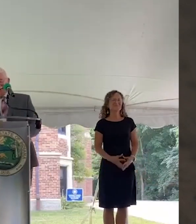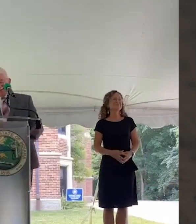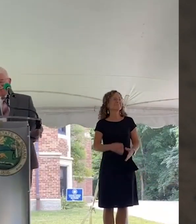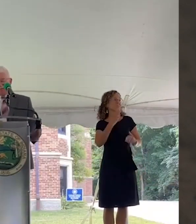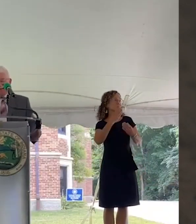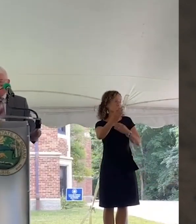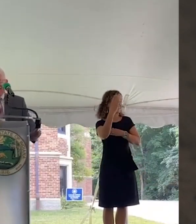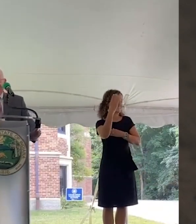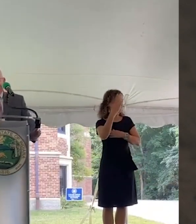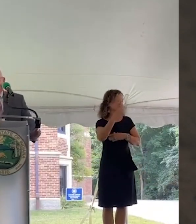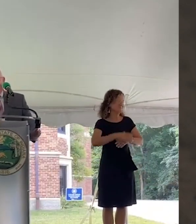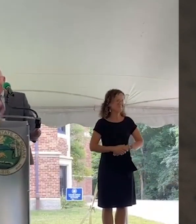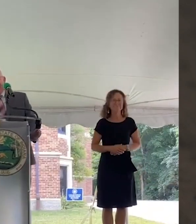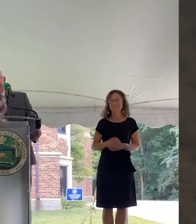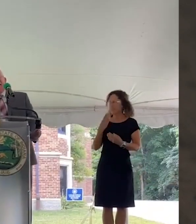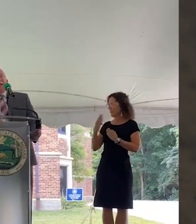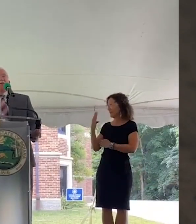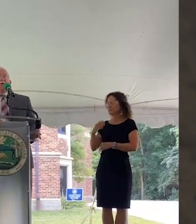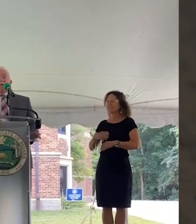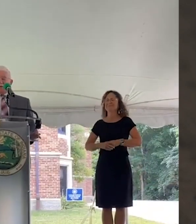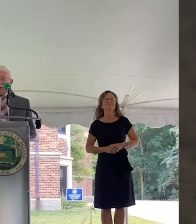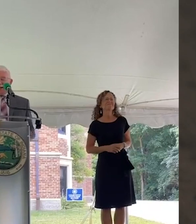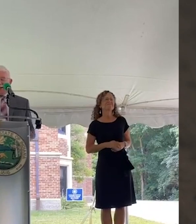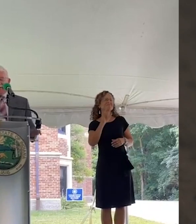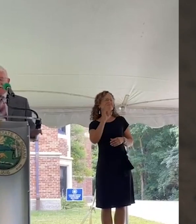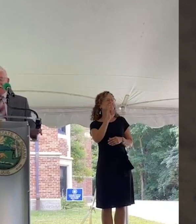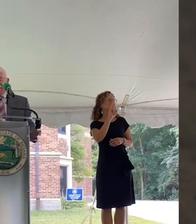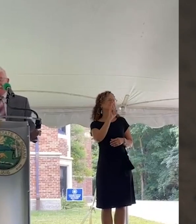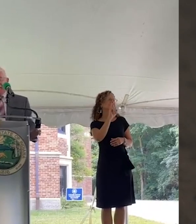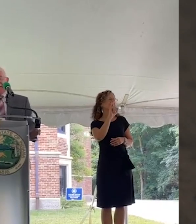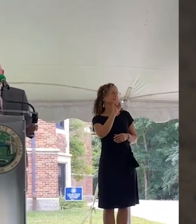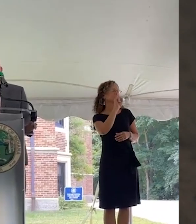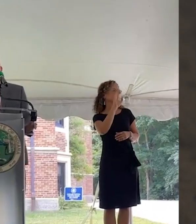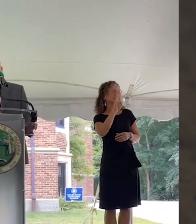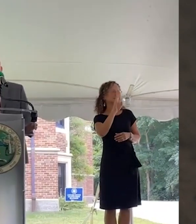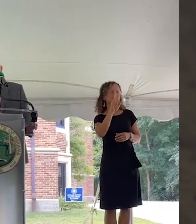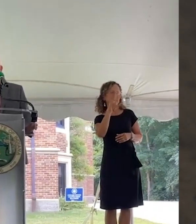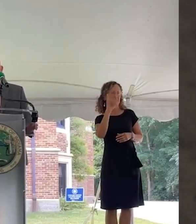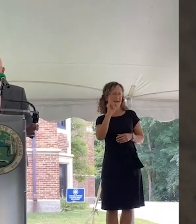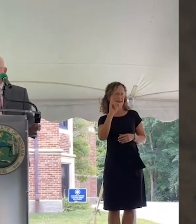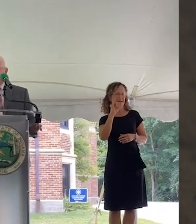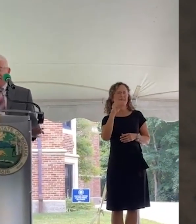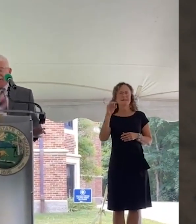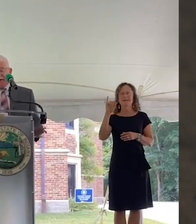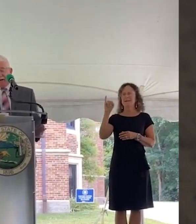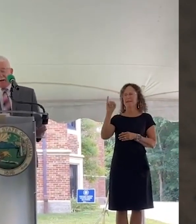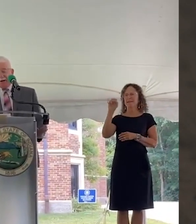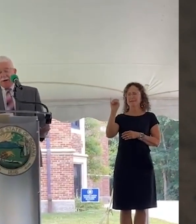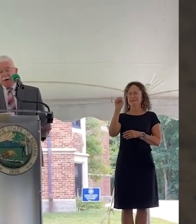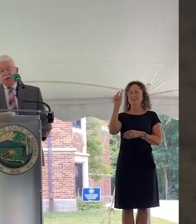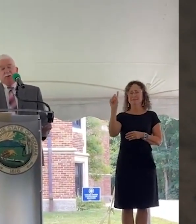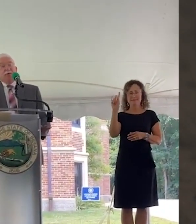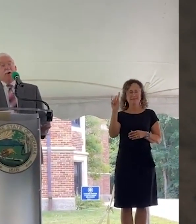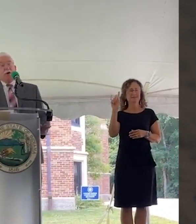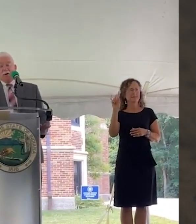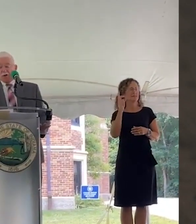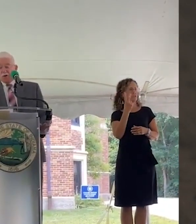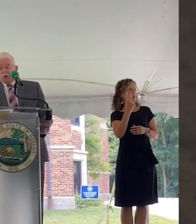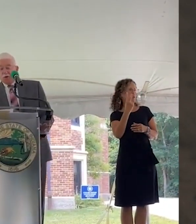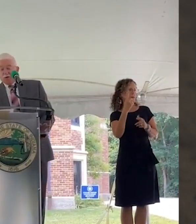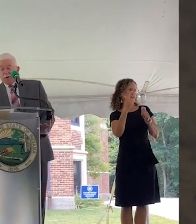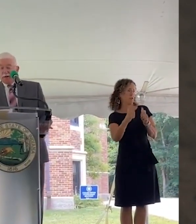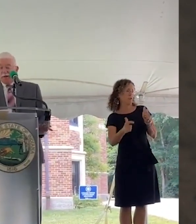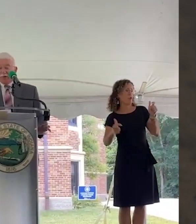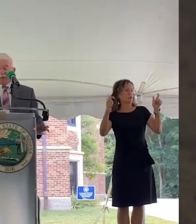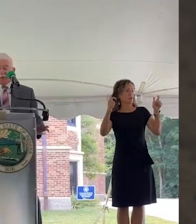Good morning. The Indiana School for the Blind and Visually Impaired and the Indiana School for the Deaf are two of the